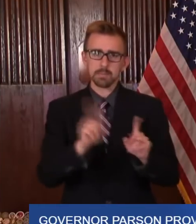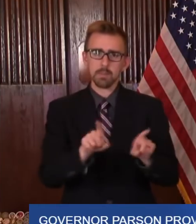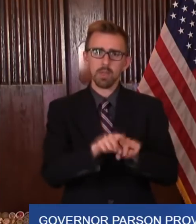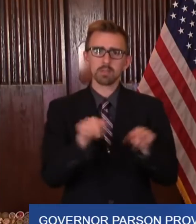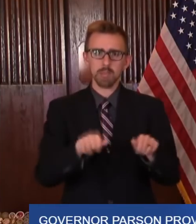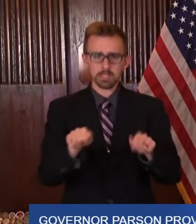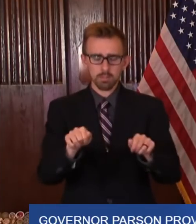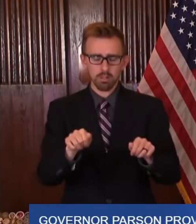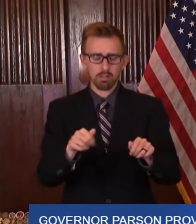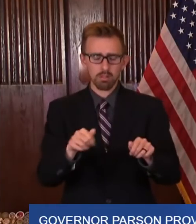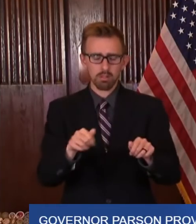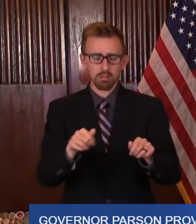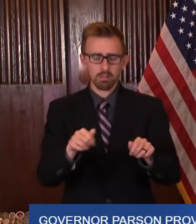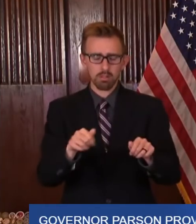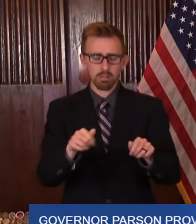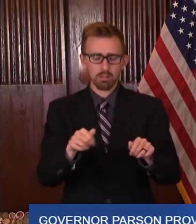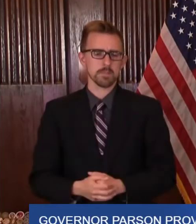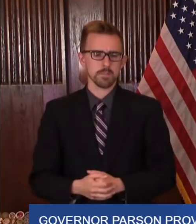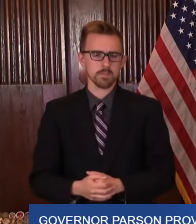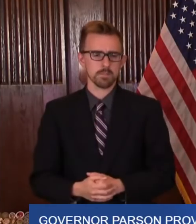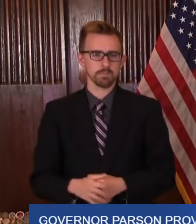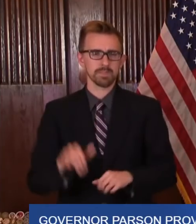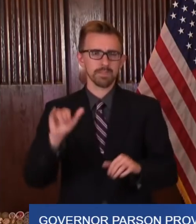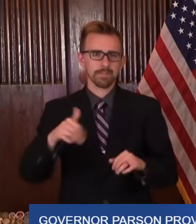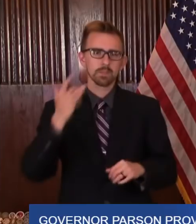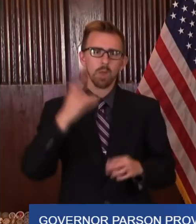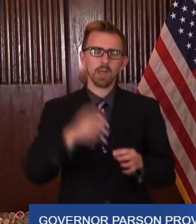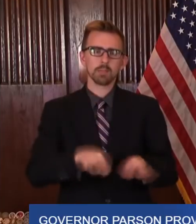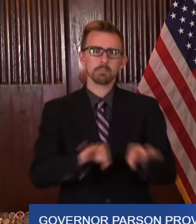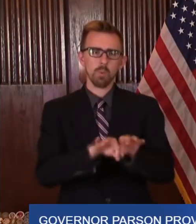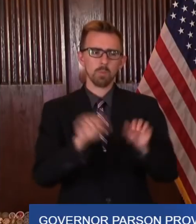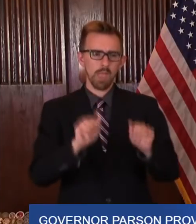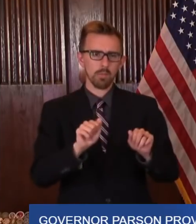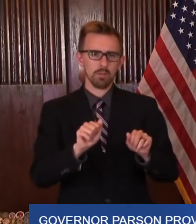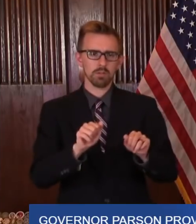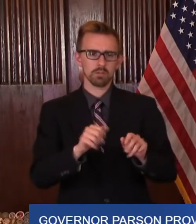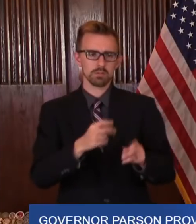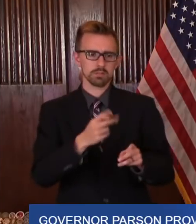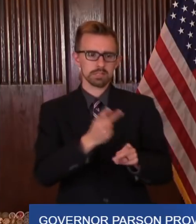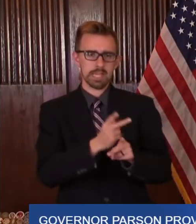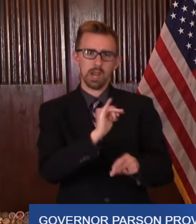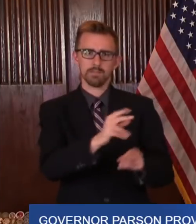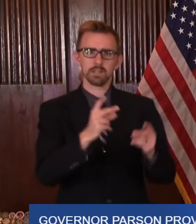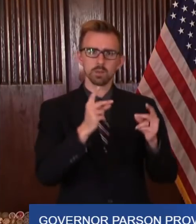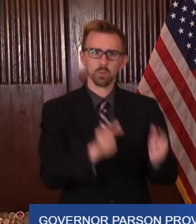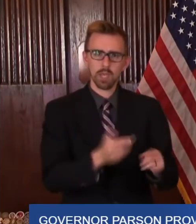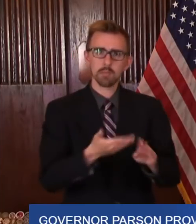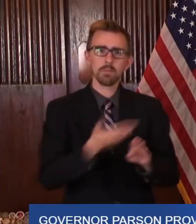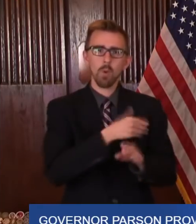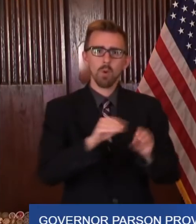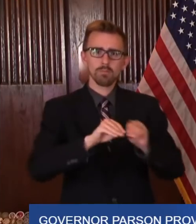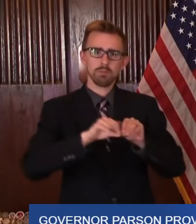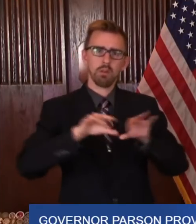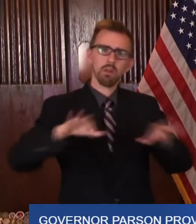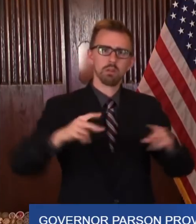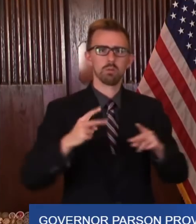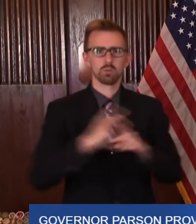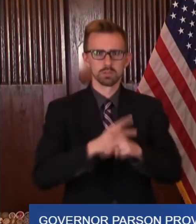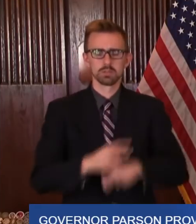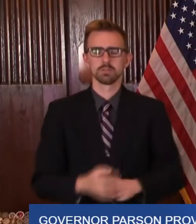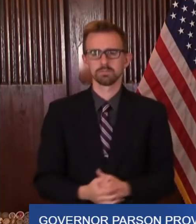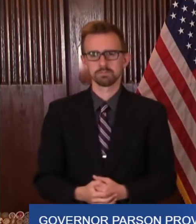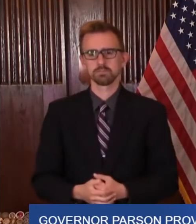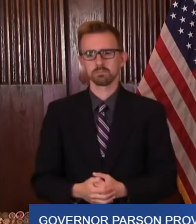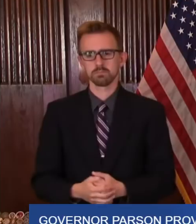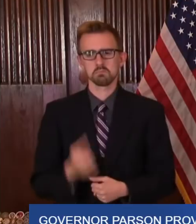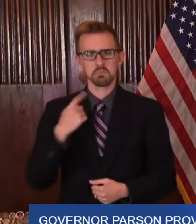test in those. And again, that's why that is so important, to be able to get out in front of this so it doesn't expand so it gets worse. So I think we're well